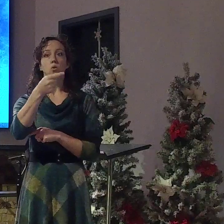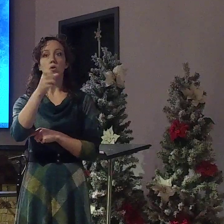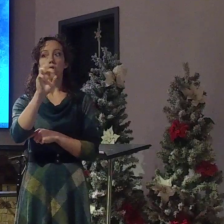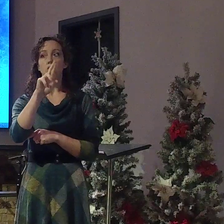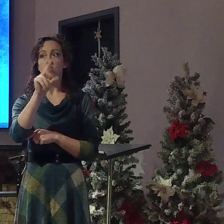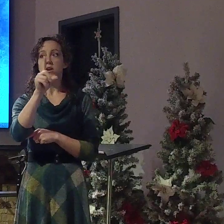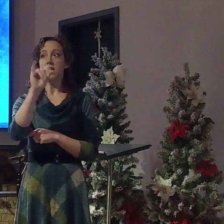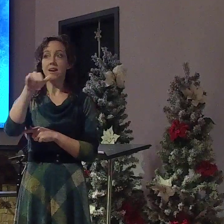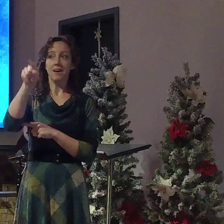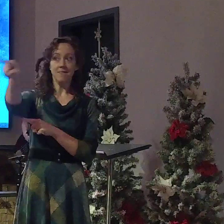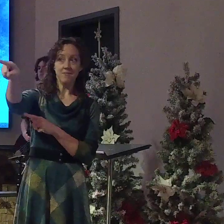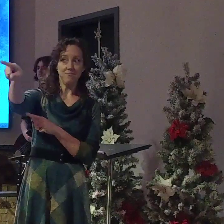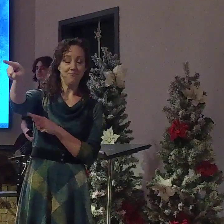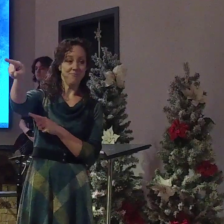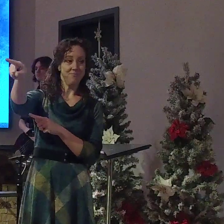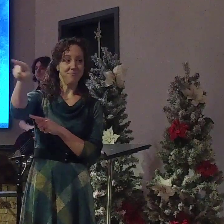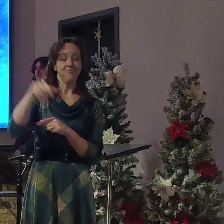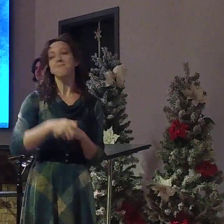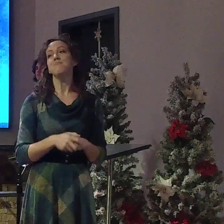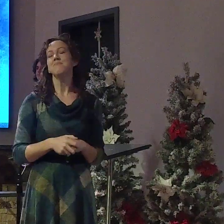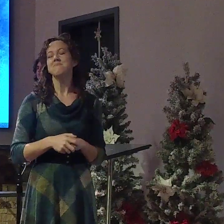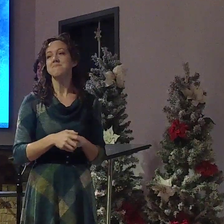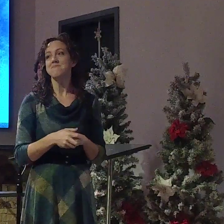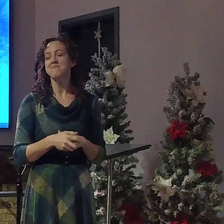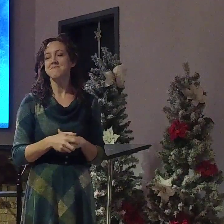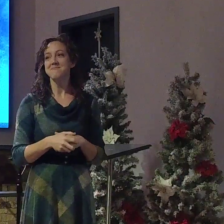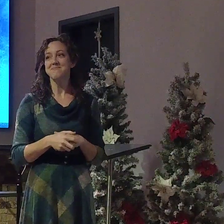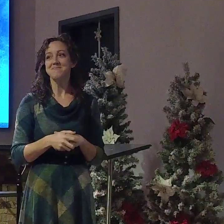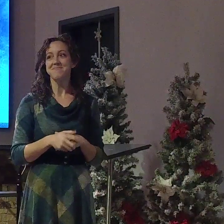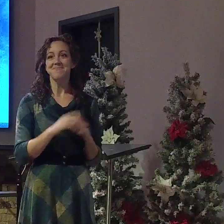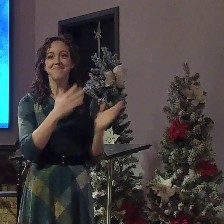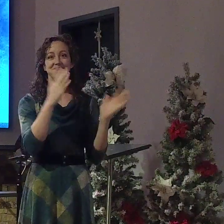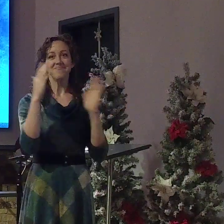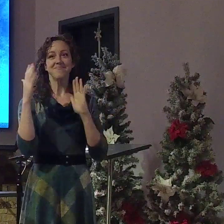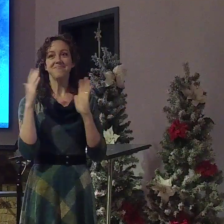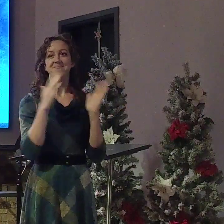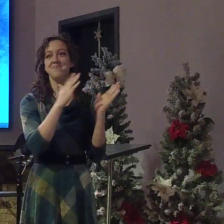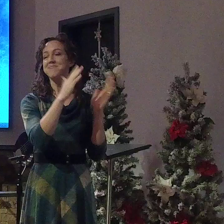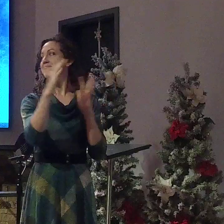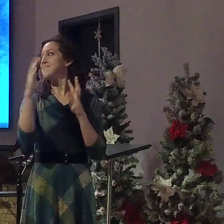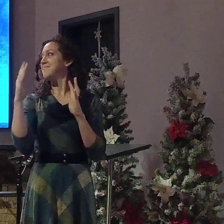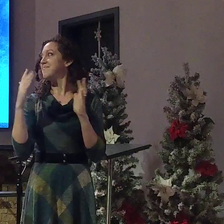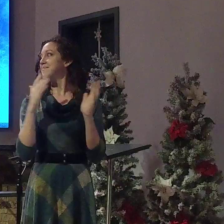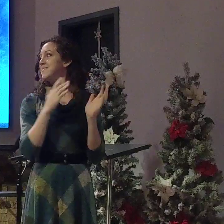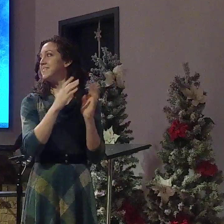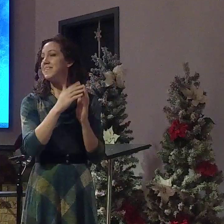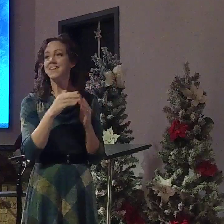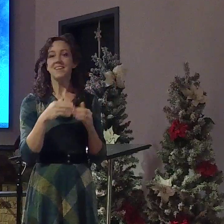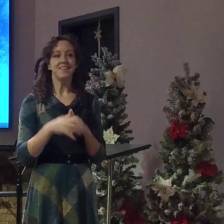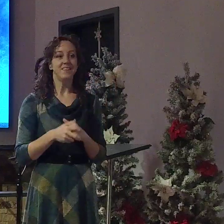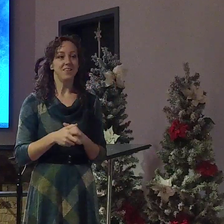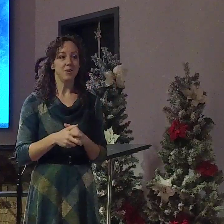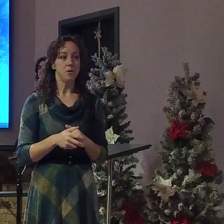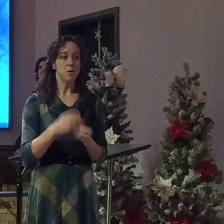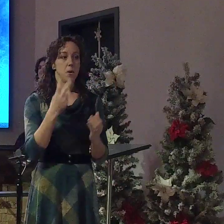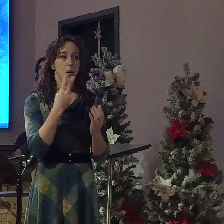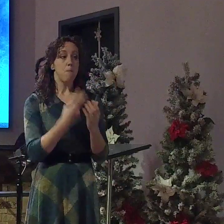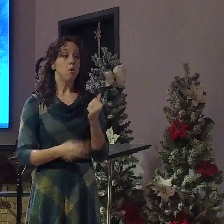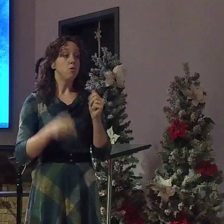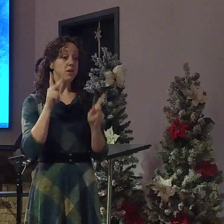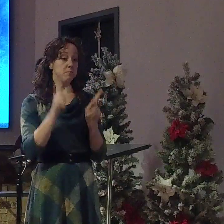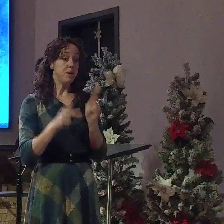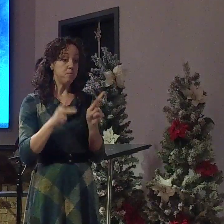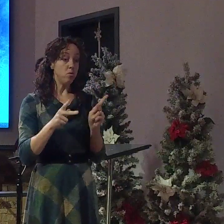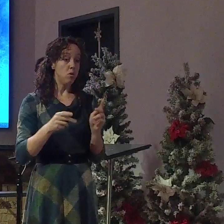p.m., all identical services. Come on out. We'd love to see you all here. I had someone ask me before how quick it fills up.